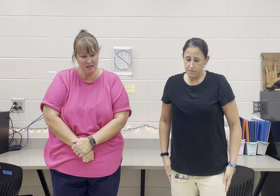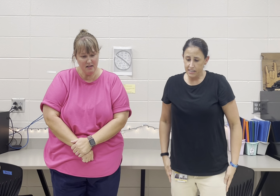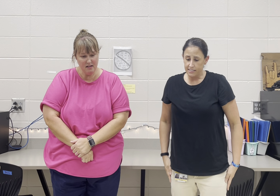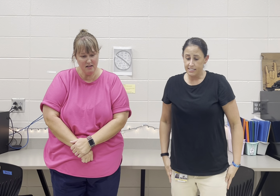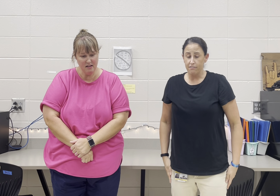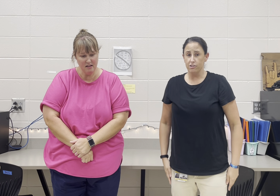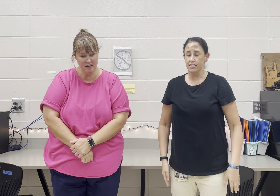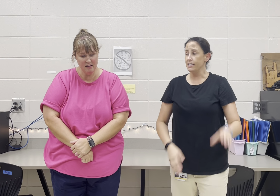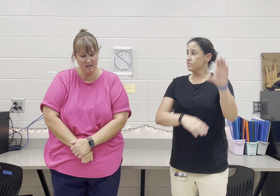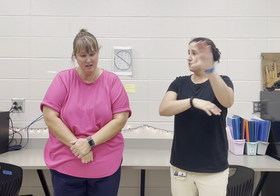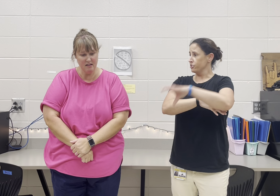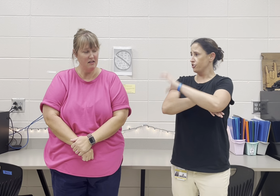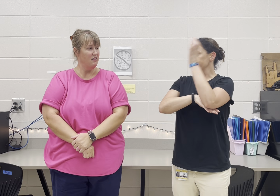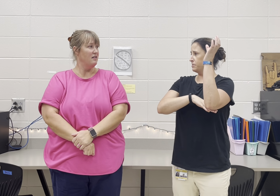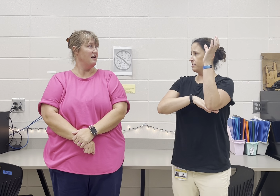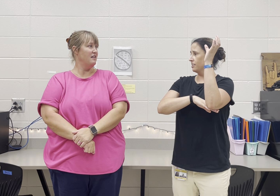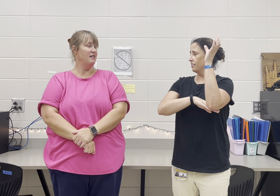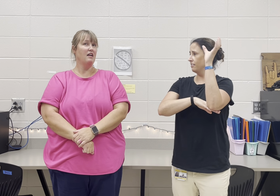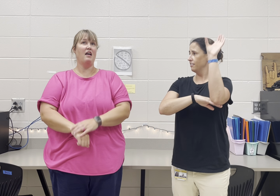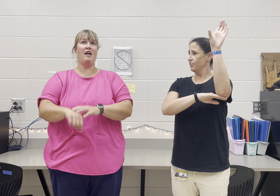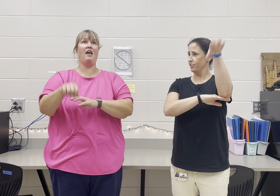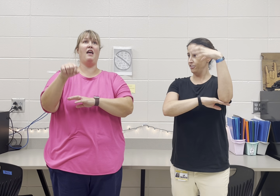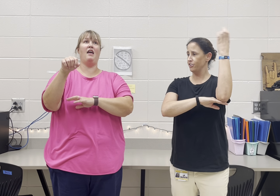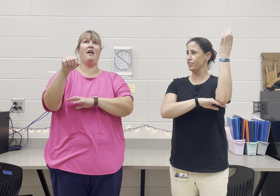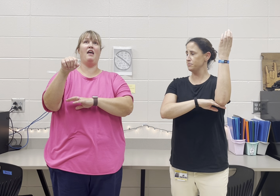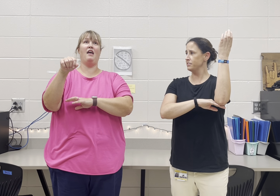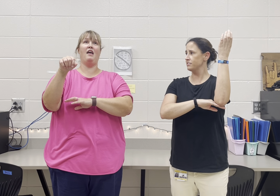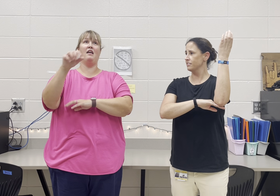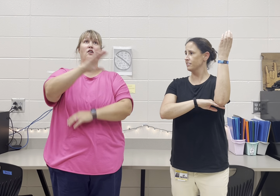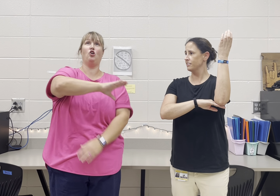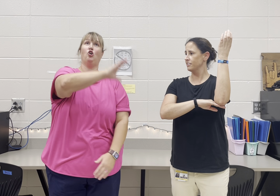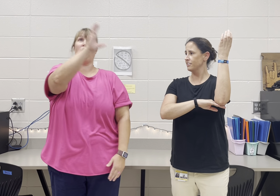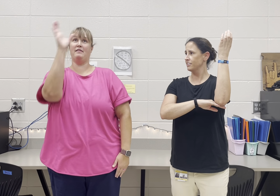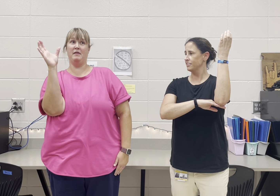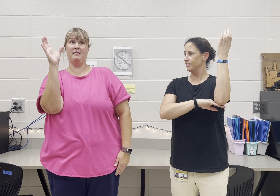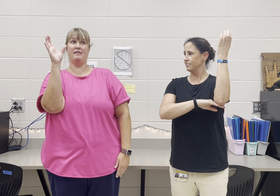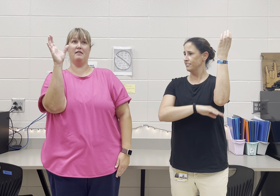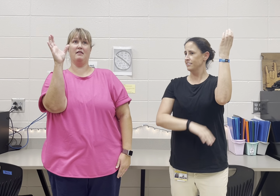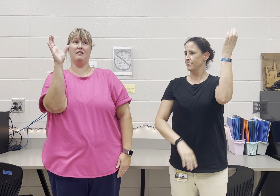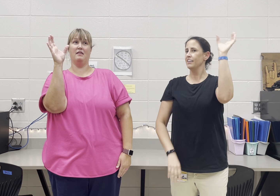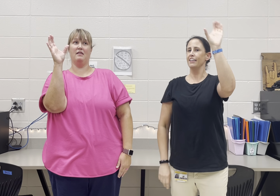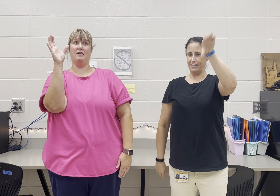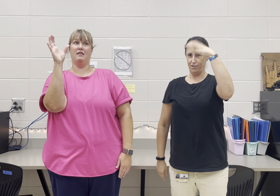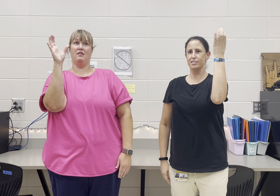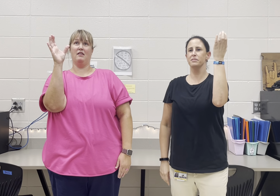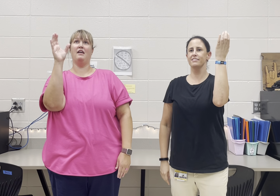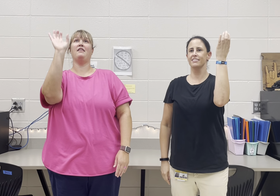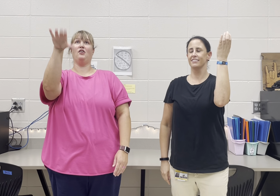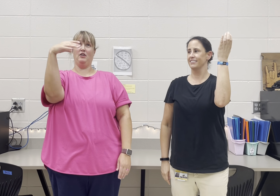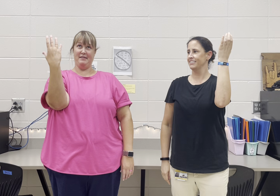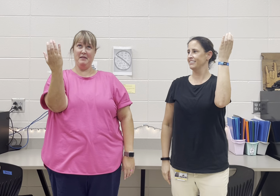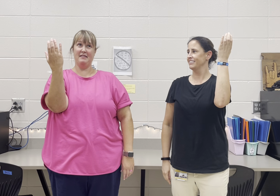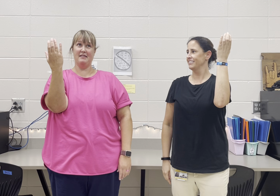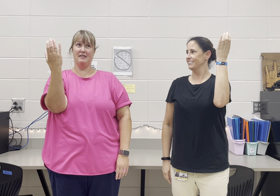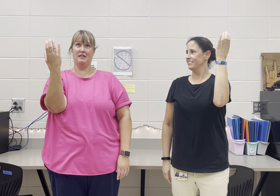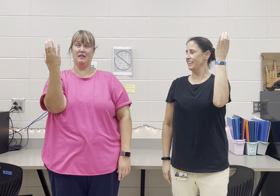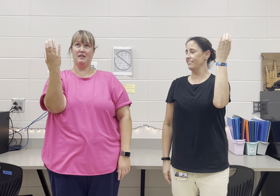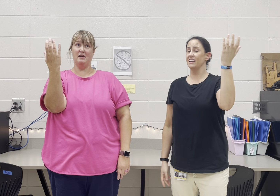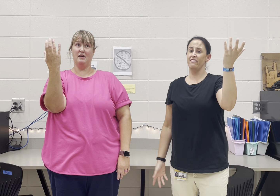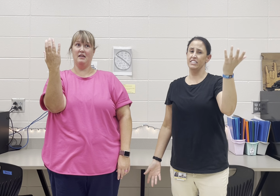Christmas, several signs. So there's Christmas, And Christmas. Christmas. and then Christmas, And then Christmas. and then if it's